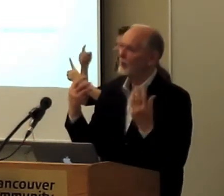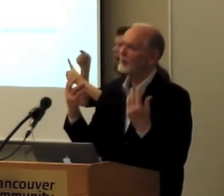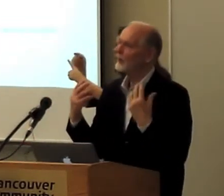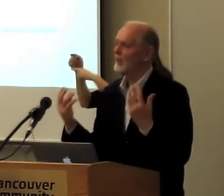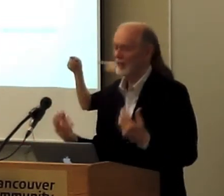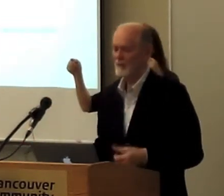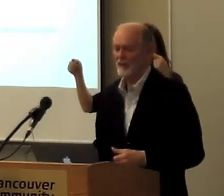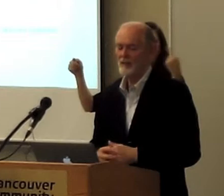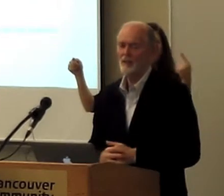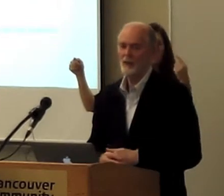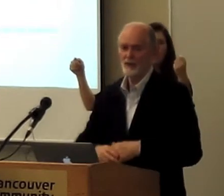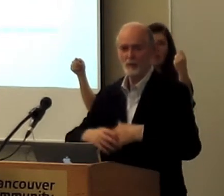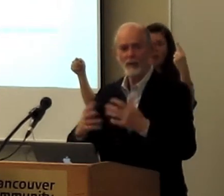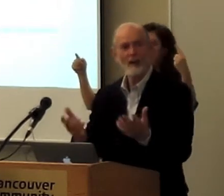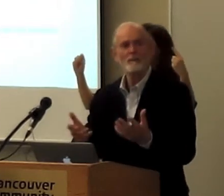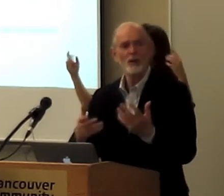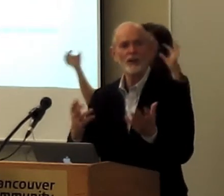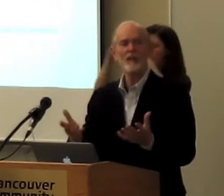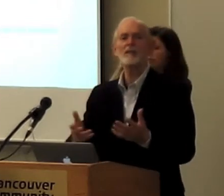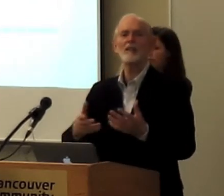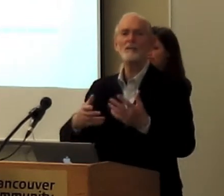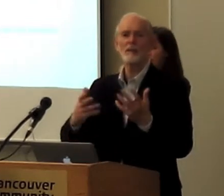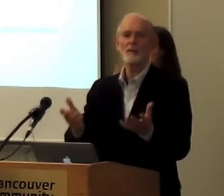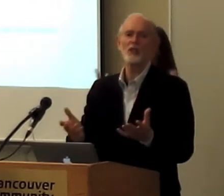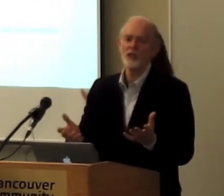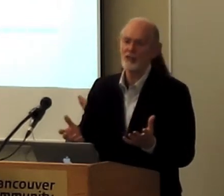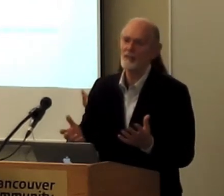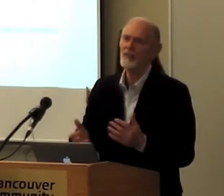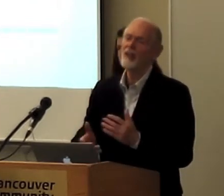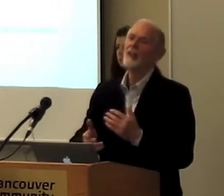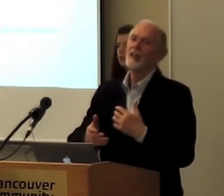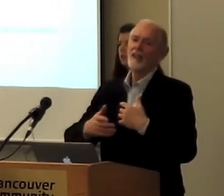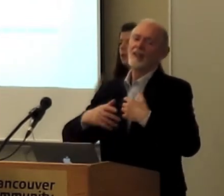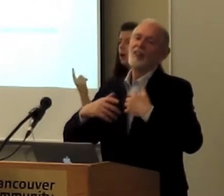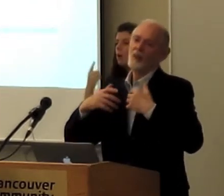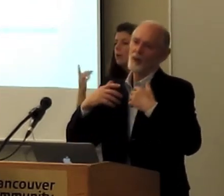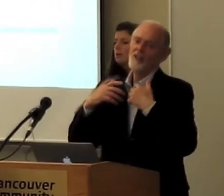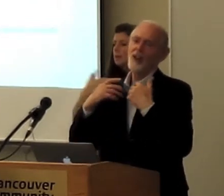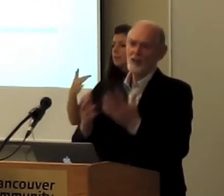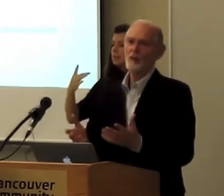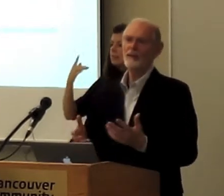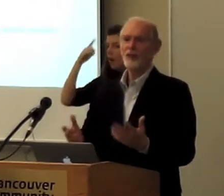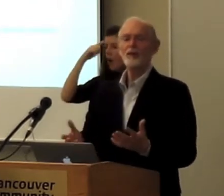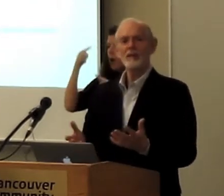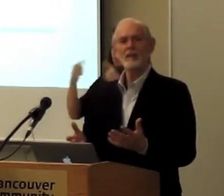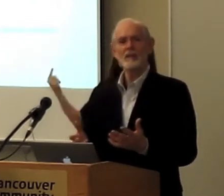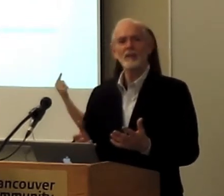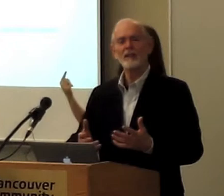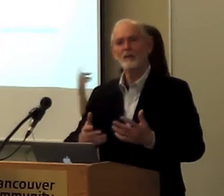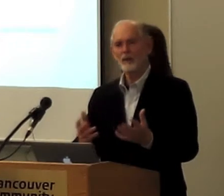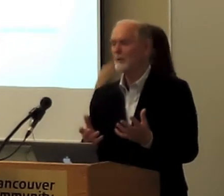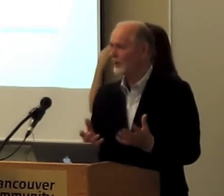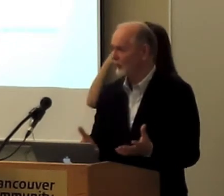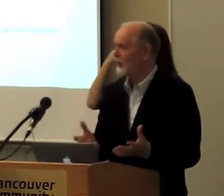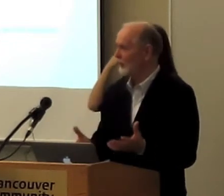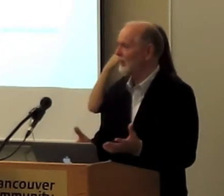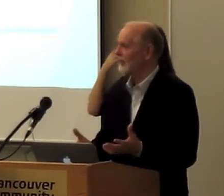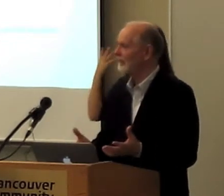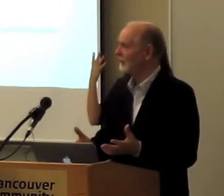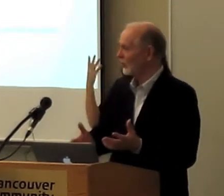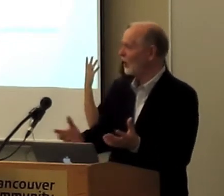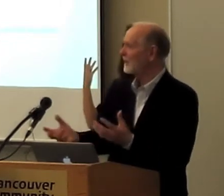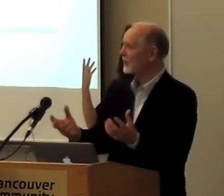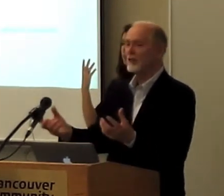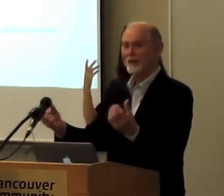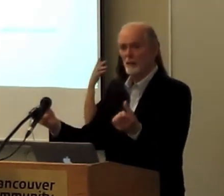because this is one of the ways our minds are structured. We think in terms of oppositions. We know, of course, that we don't want to be